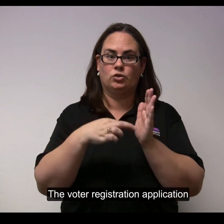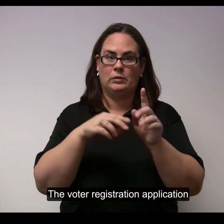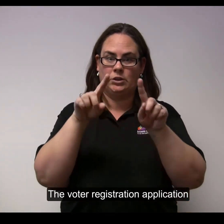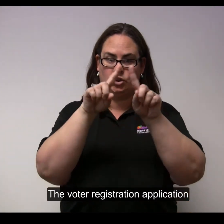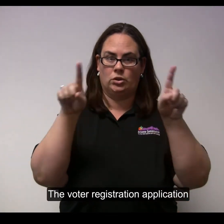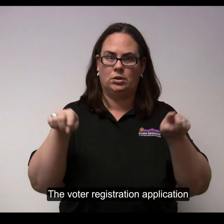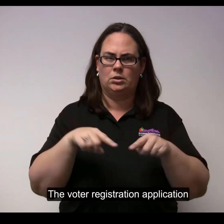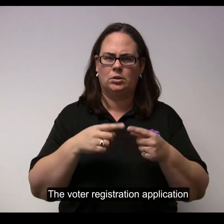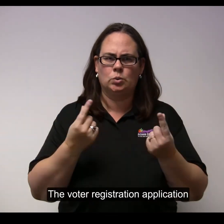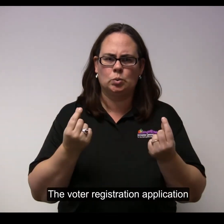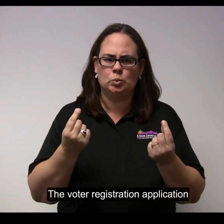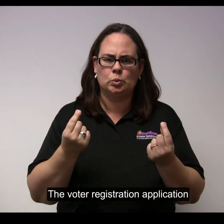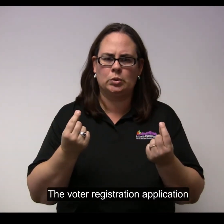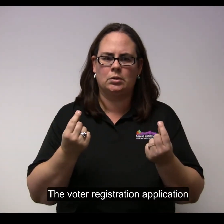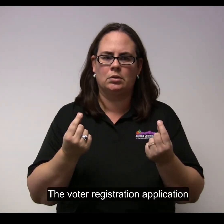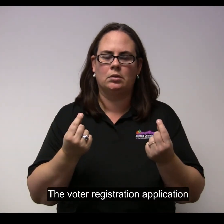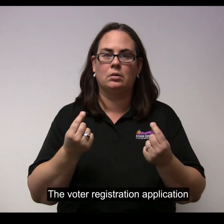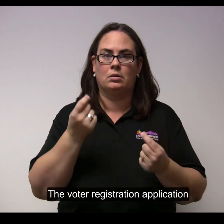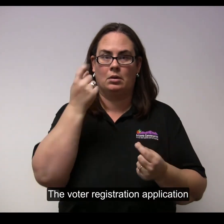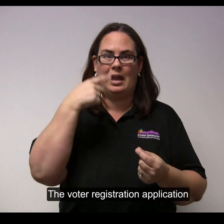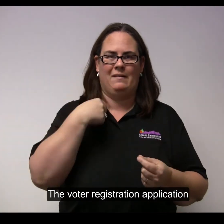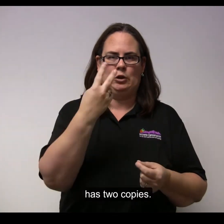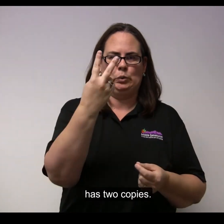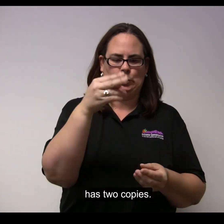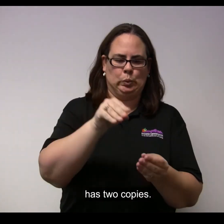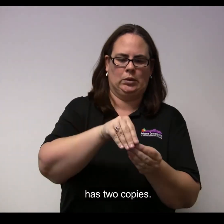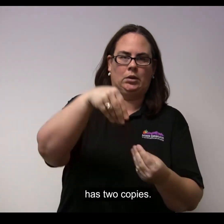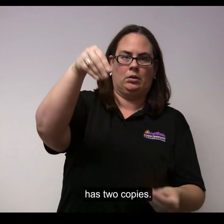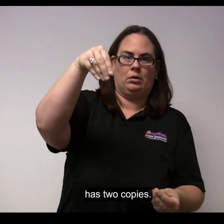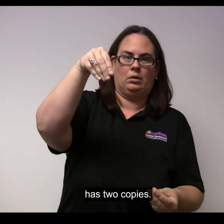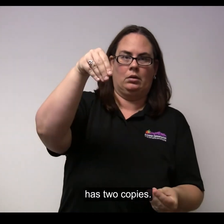The voter registration application has 2 copies.